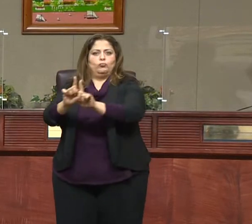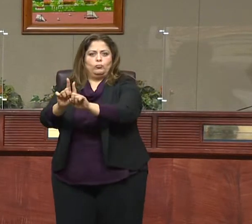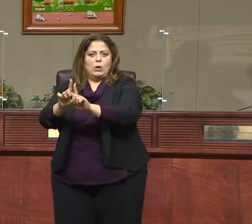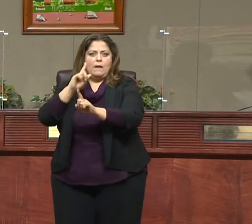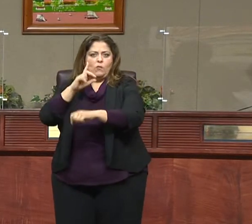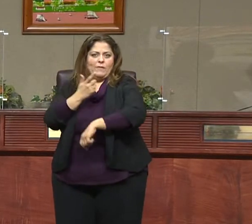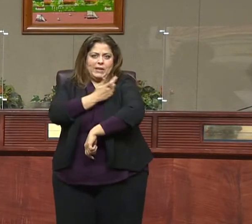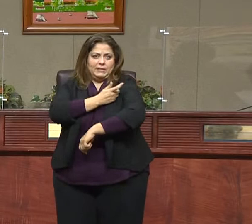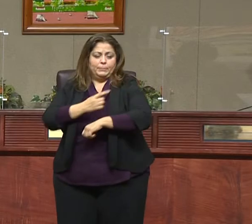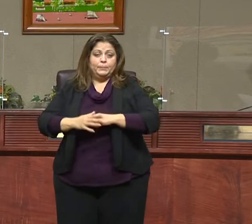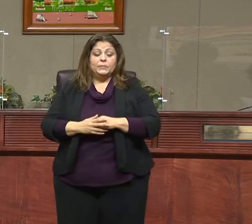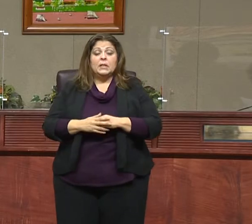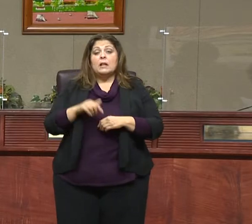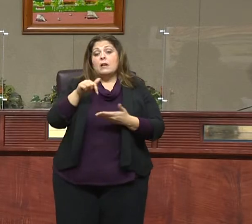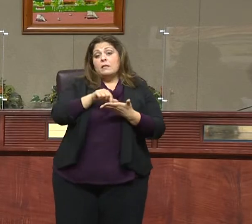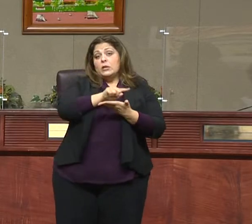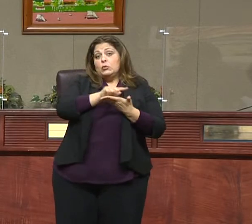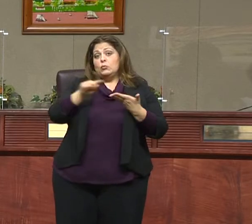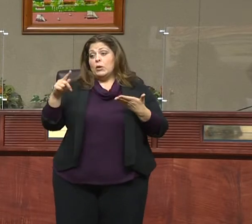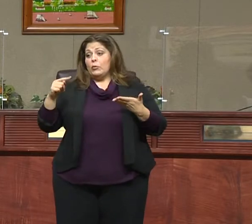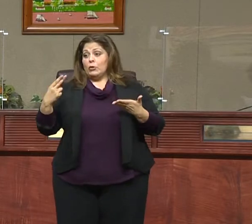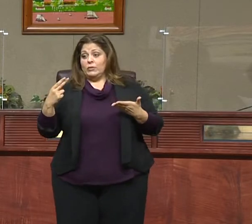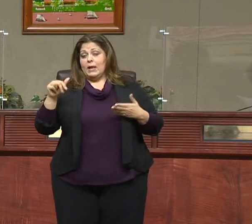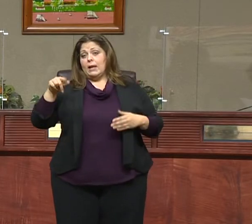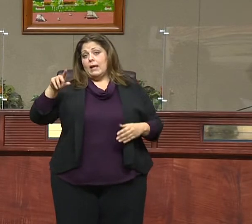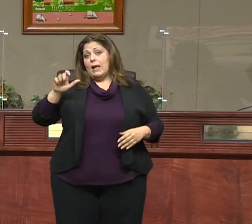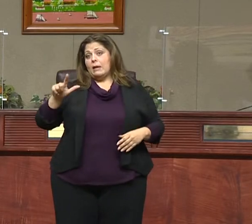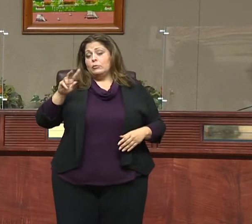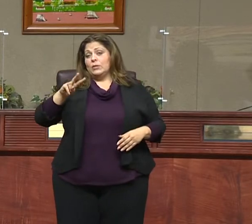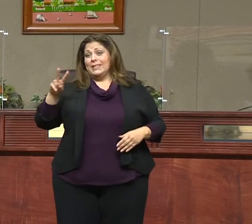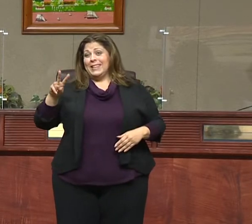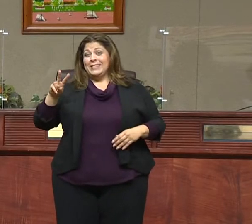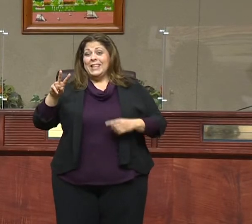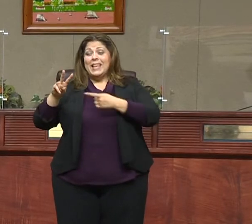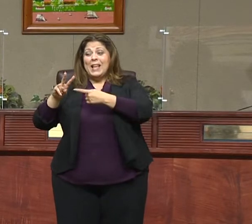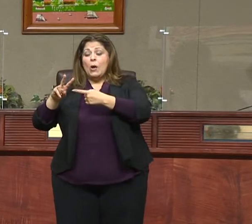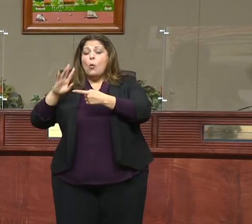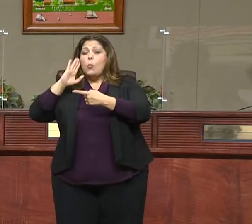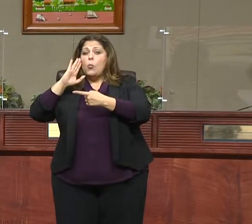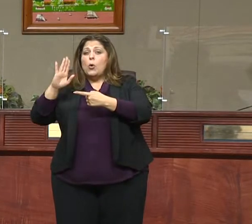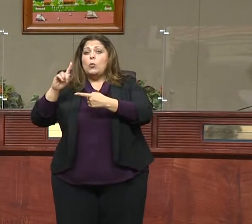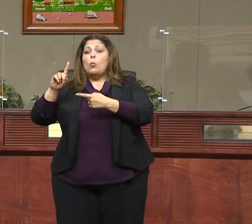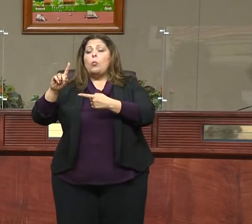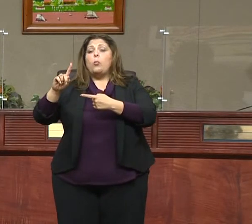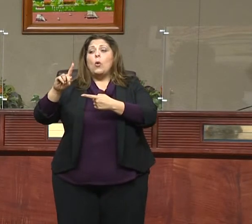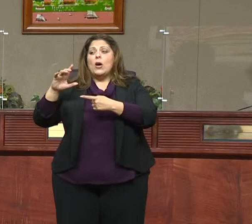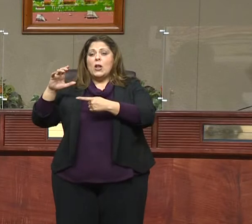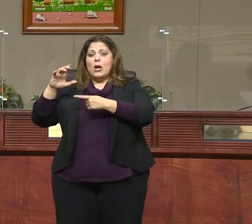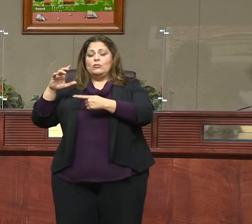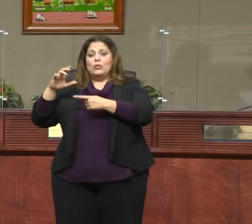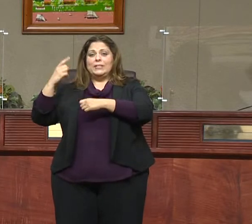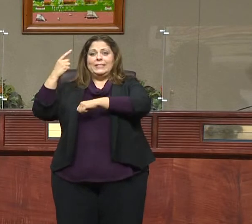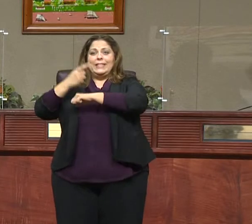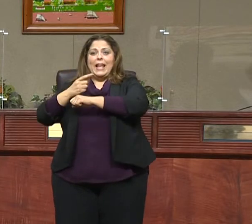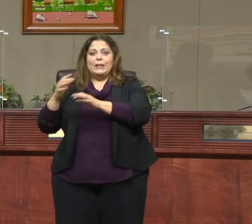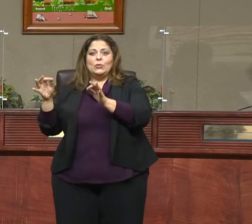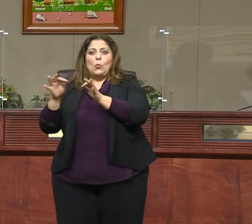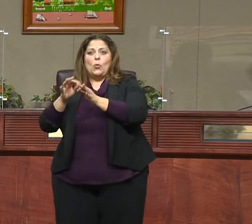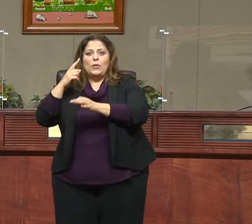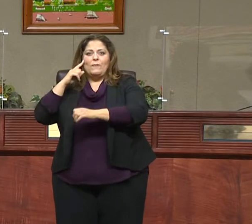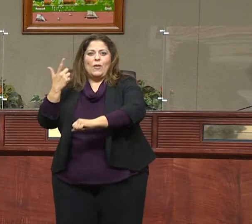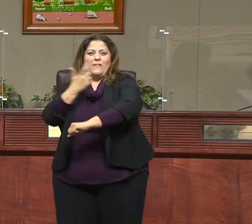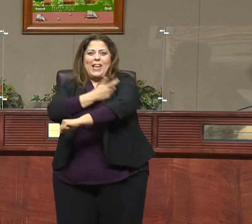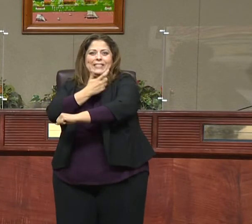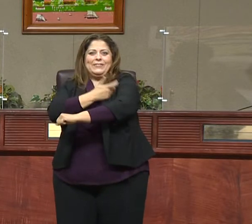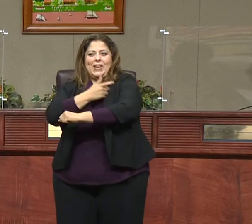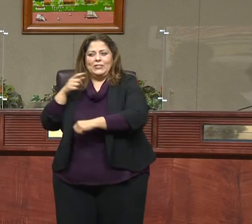This Thursday, April 22nd, will mark our 100th day vaccinating the community at the Orange County Convention Center. And